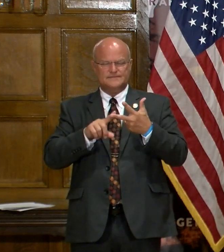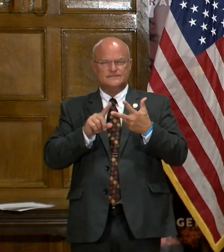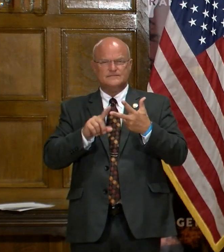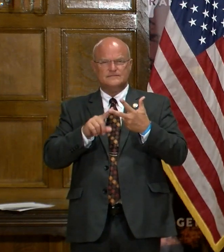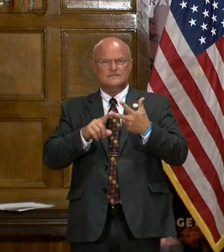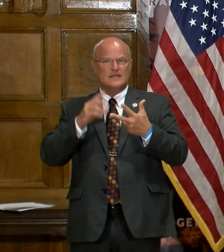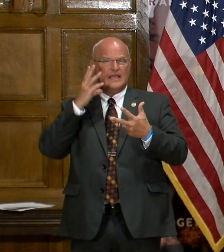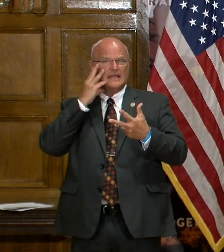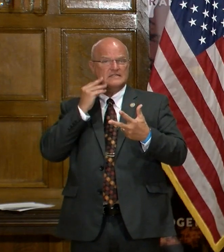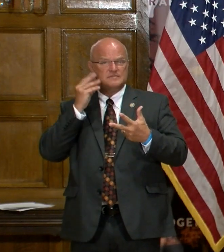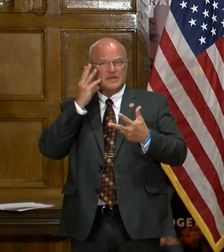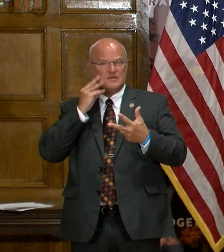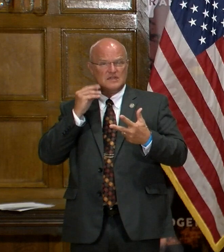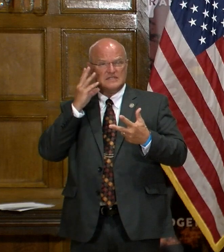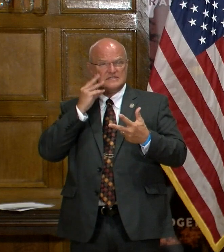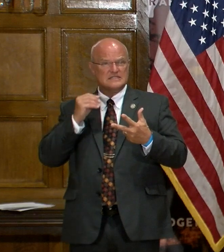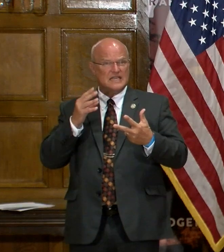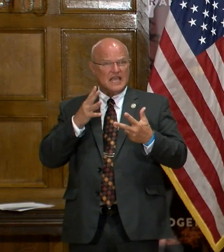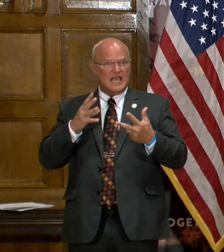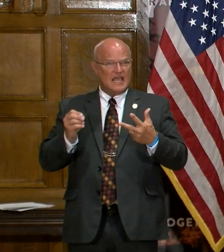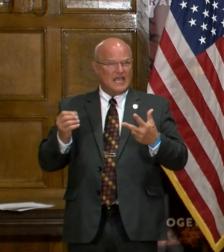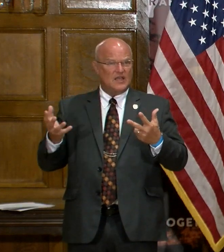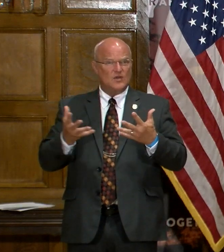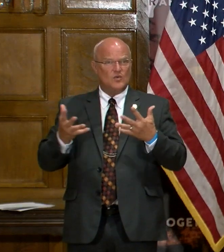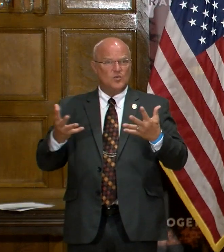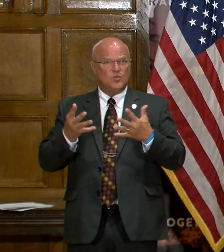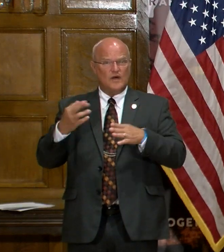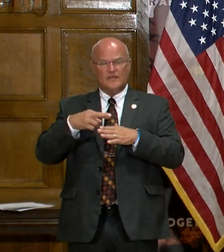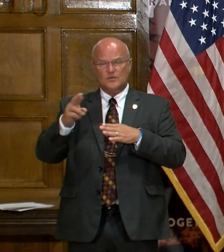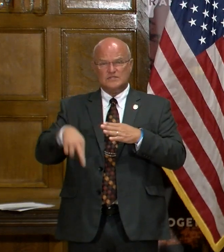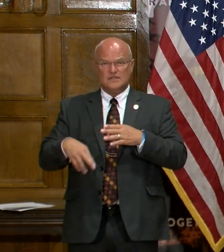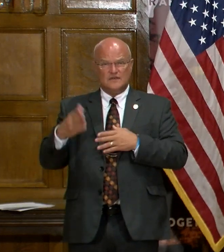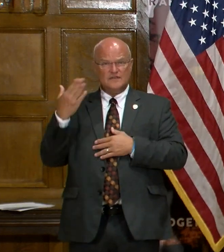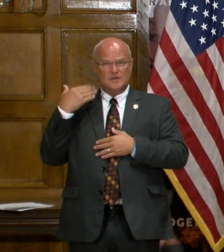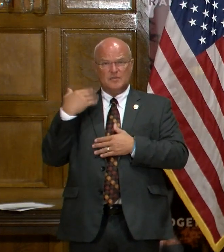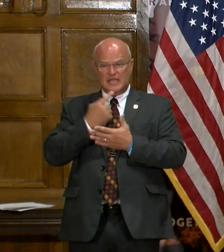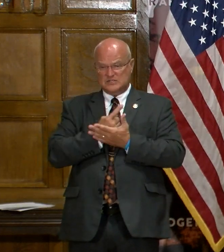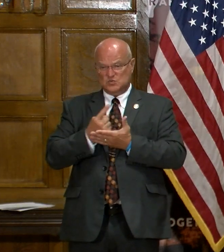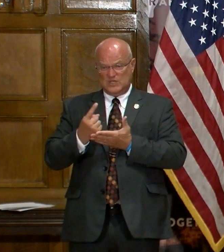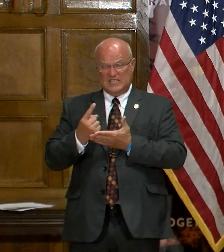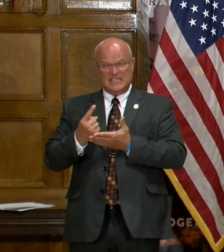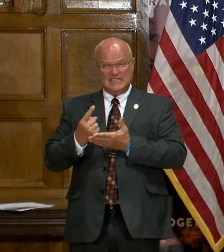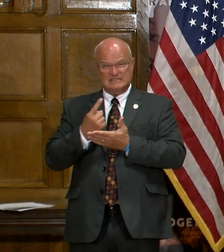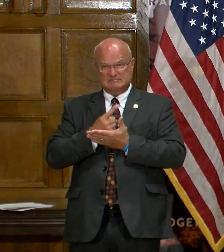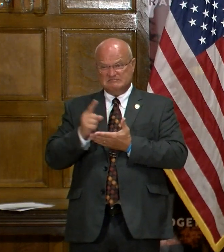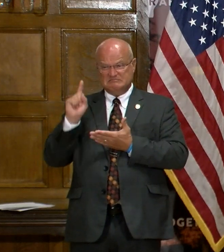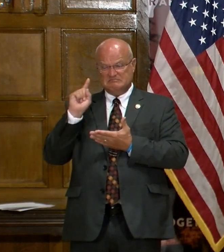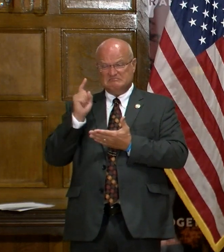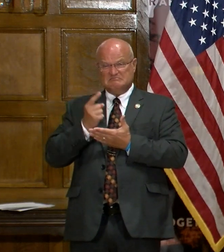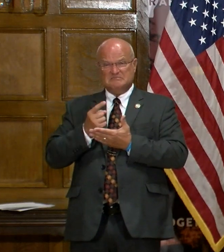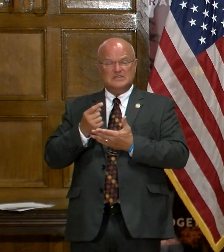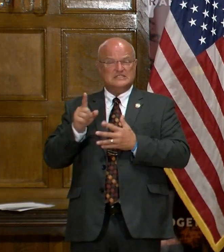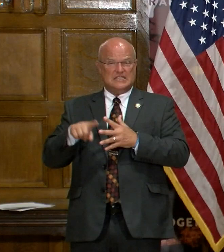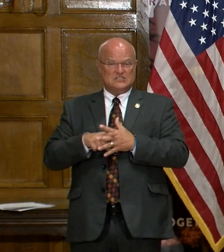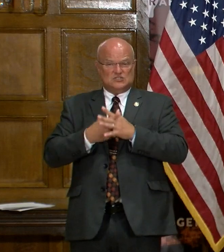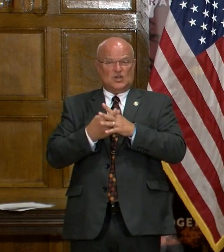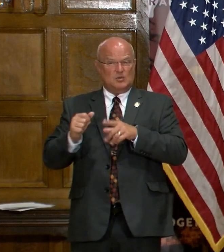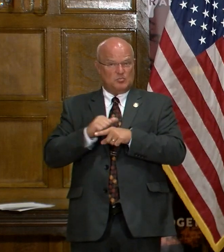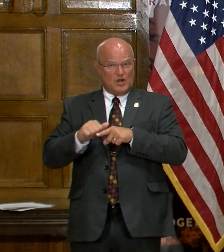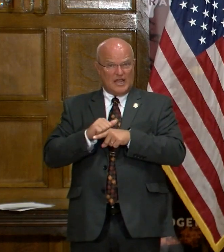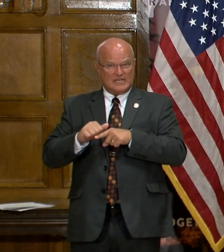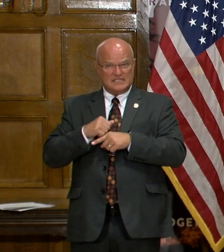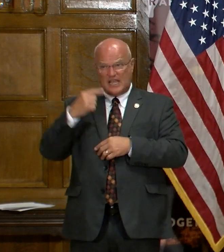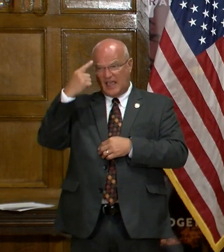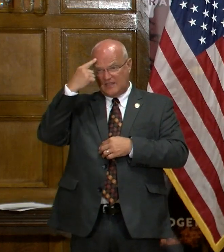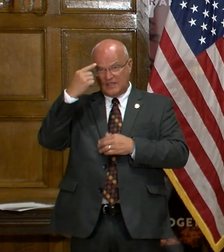standpoint of experience and what's been the result over the last week. And since they've started their practice,